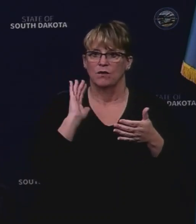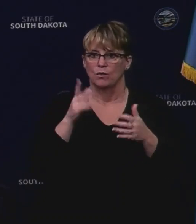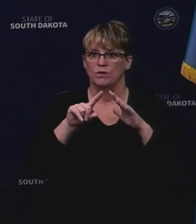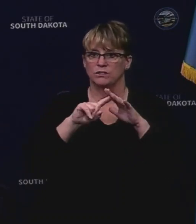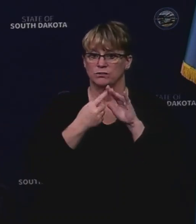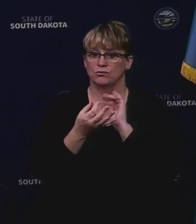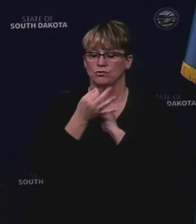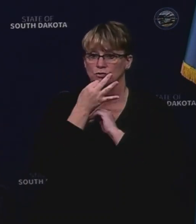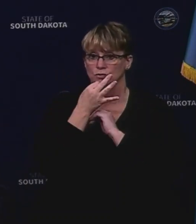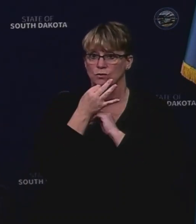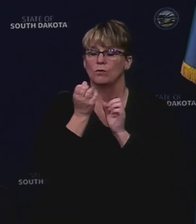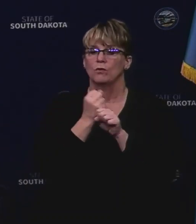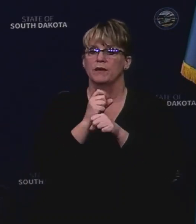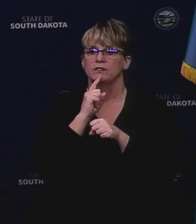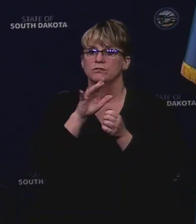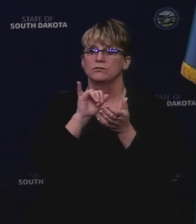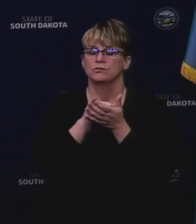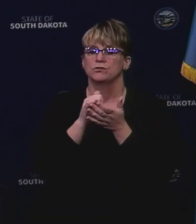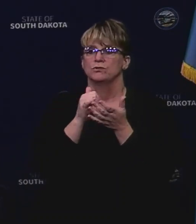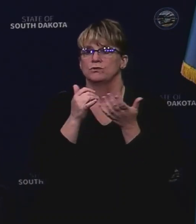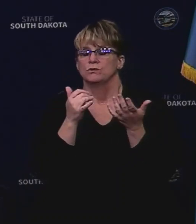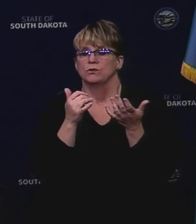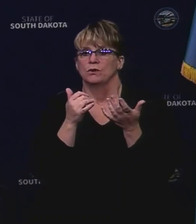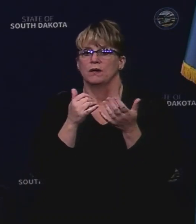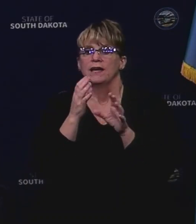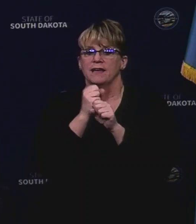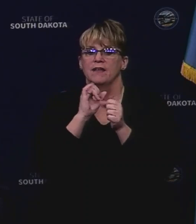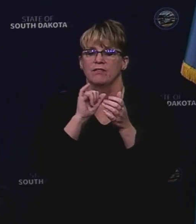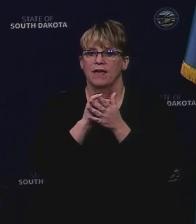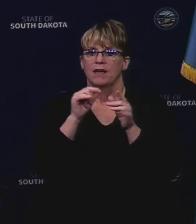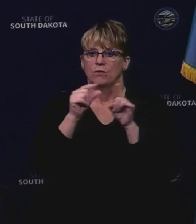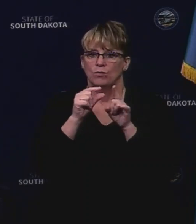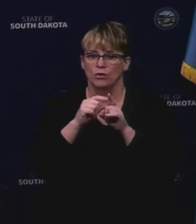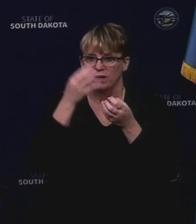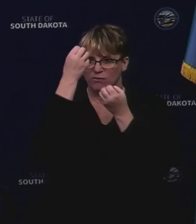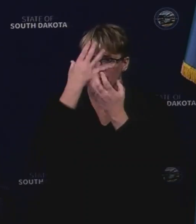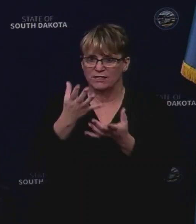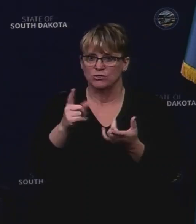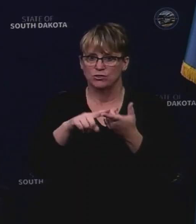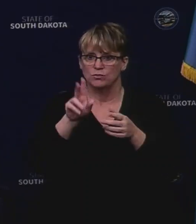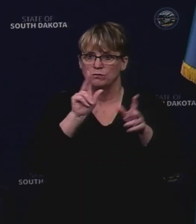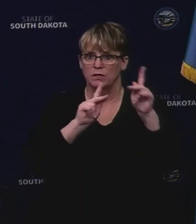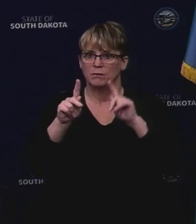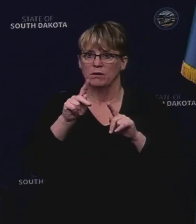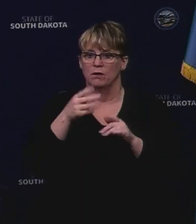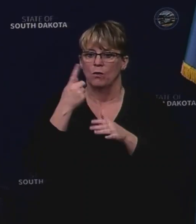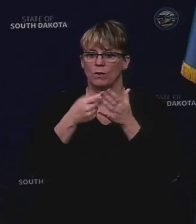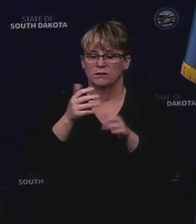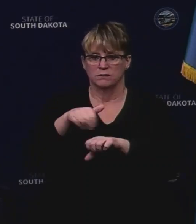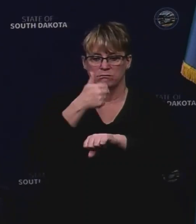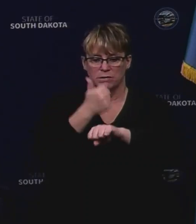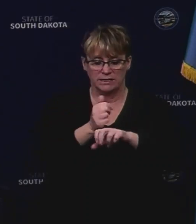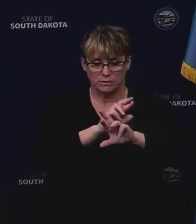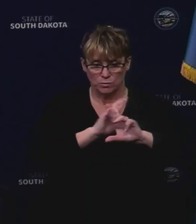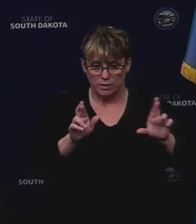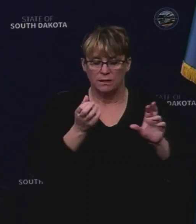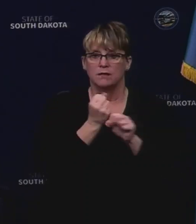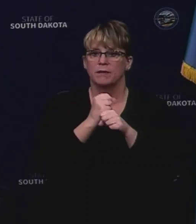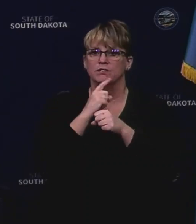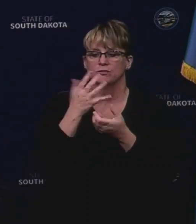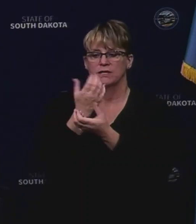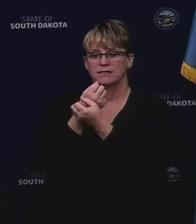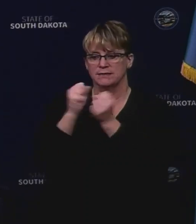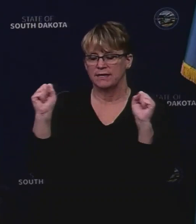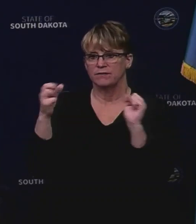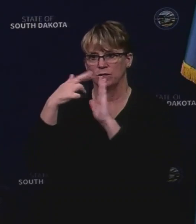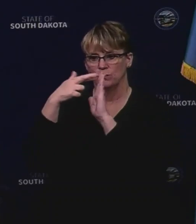very soon, and we will be sure to help get that word out as soon as we've got the things in place to make sure that the safety